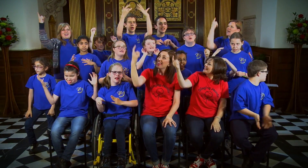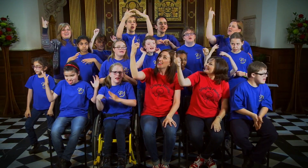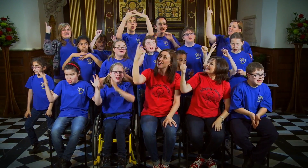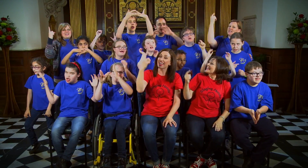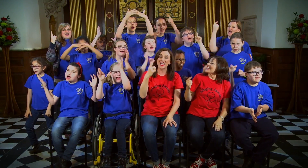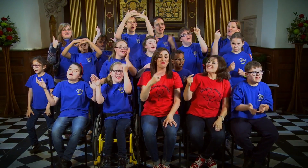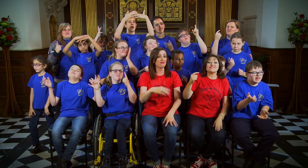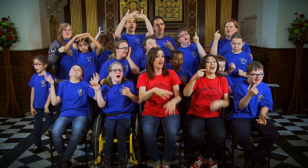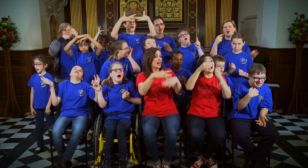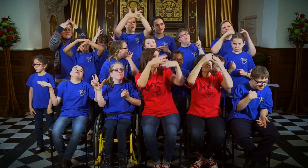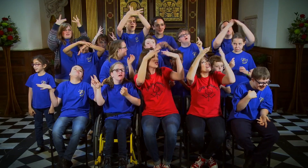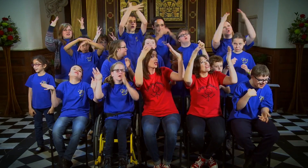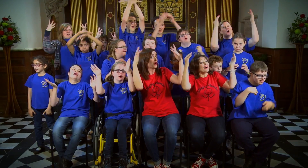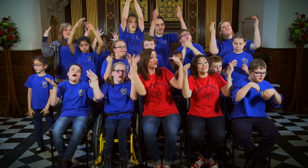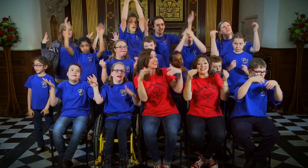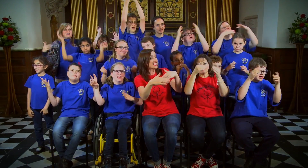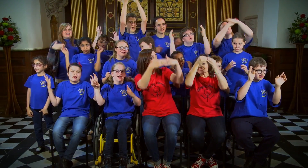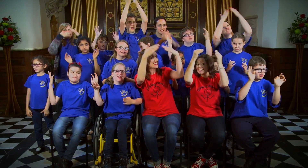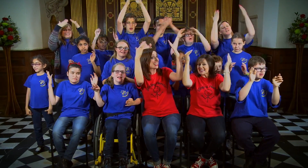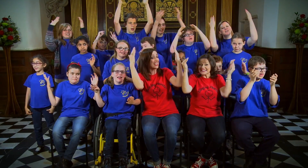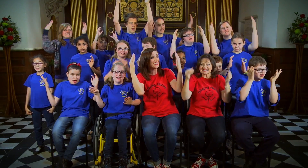He came from the glorious kingdom.